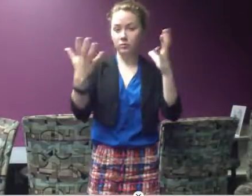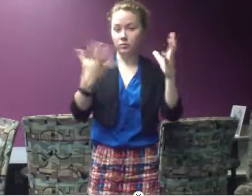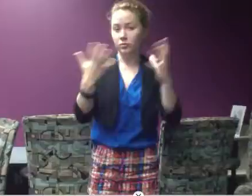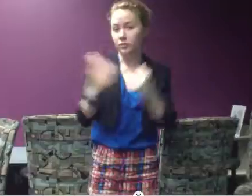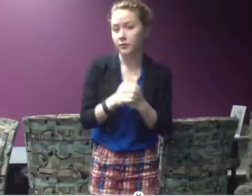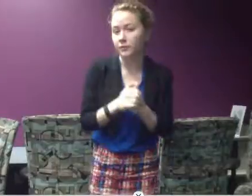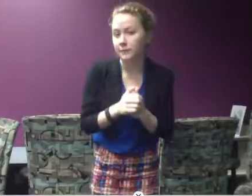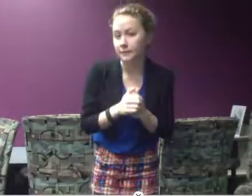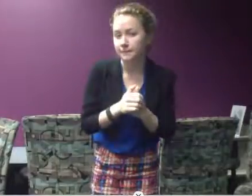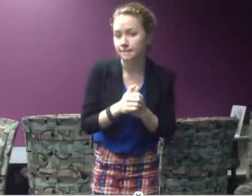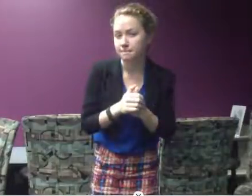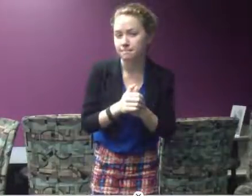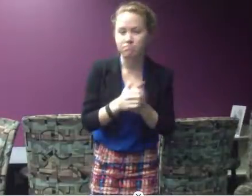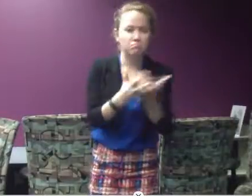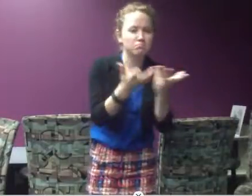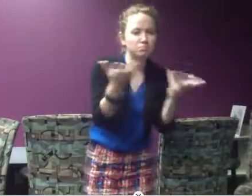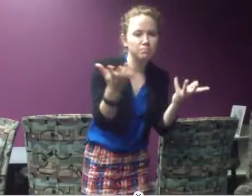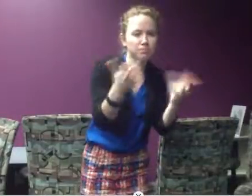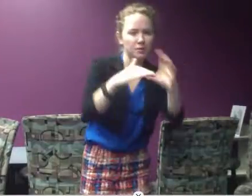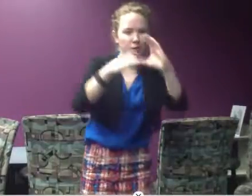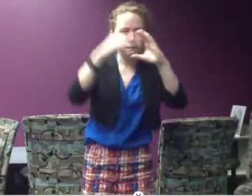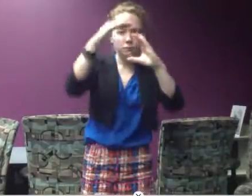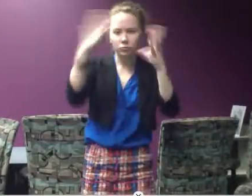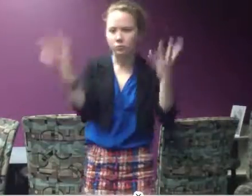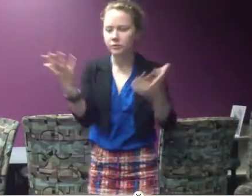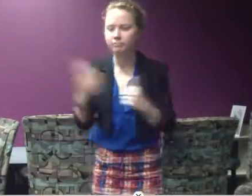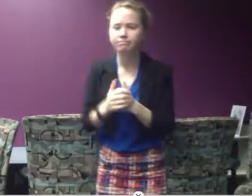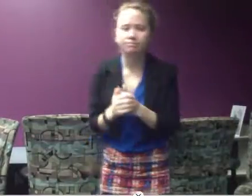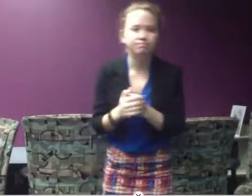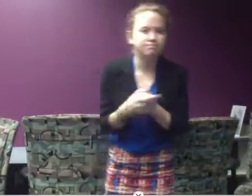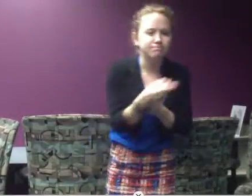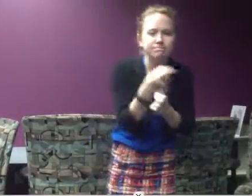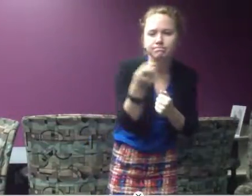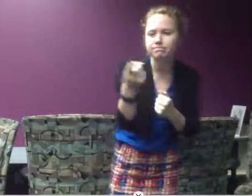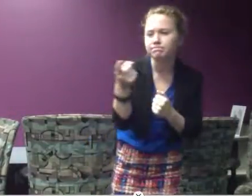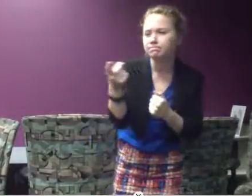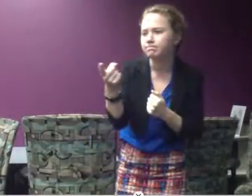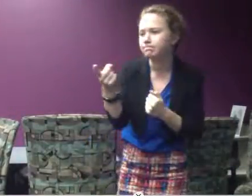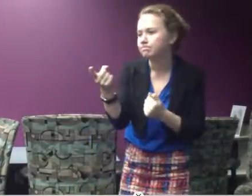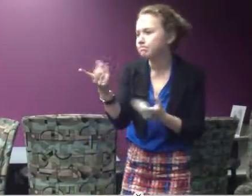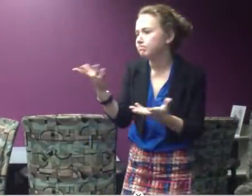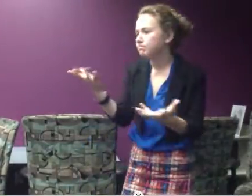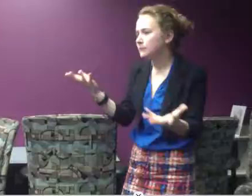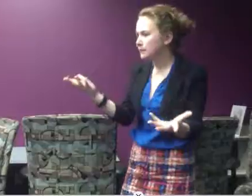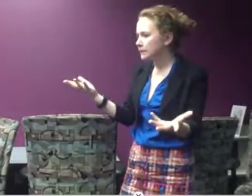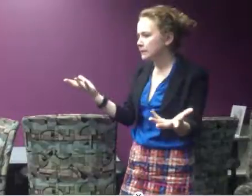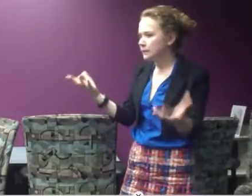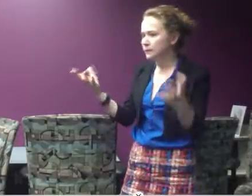We're going to use what to count for volume? Any of y'all know?